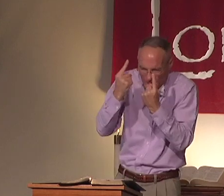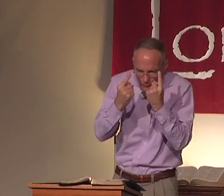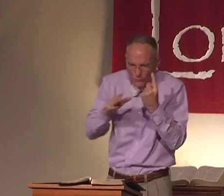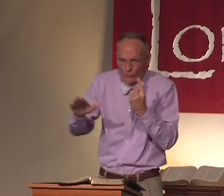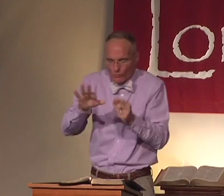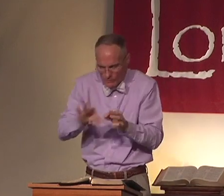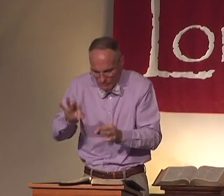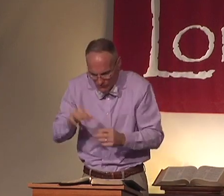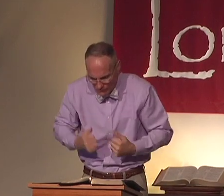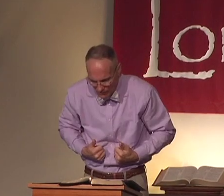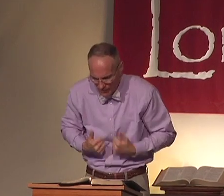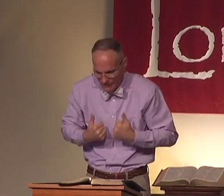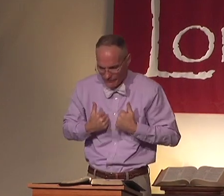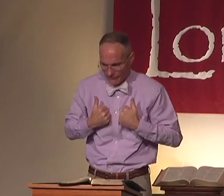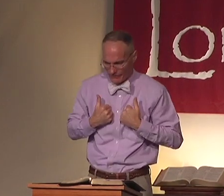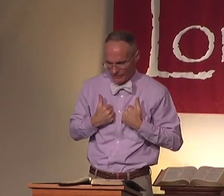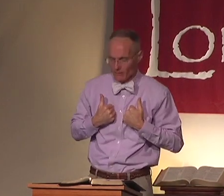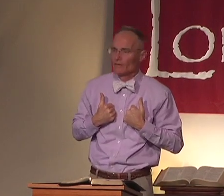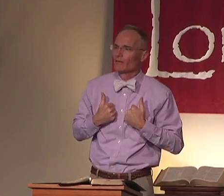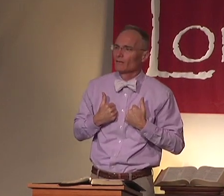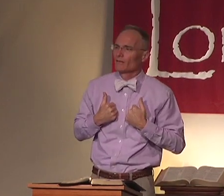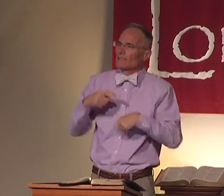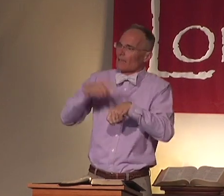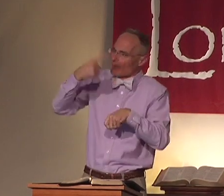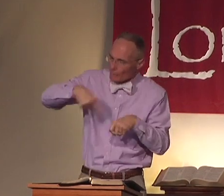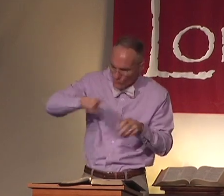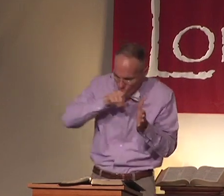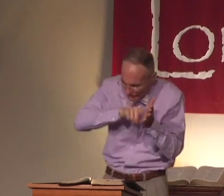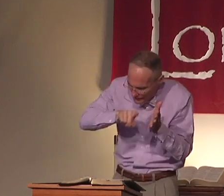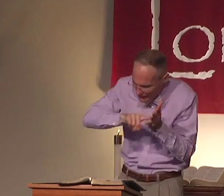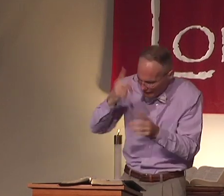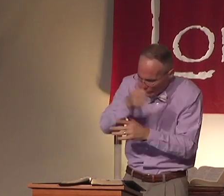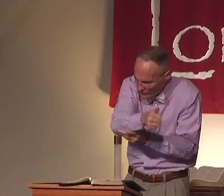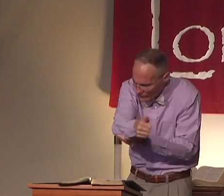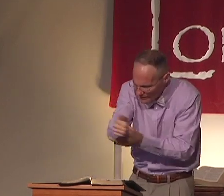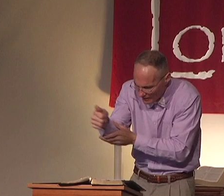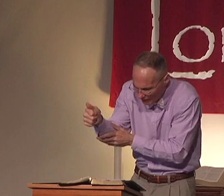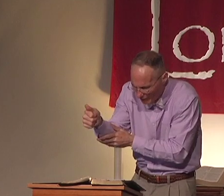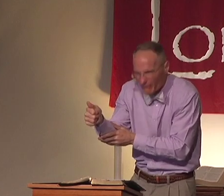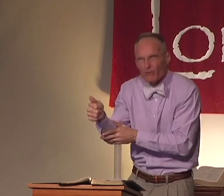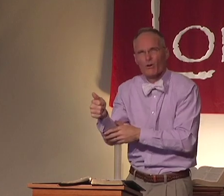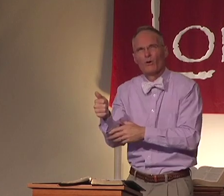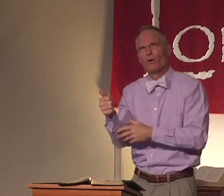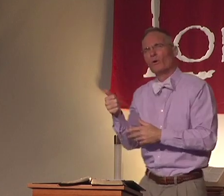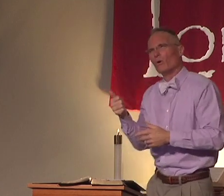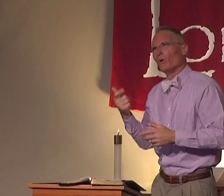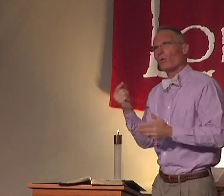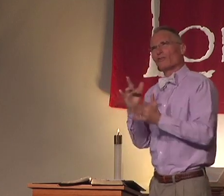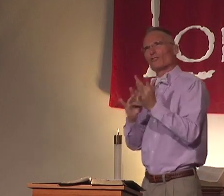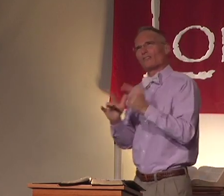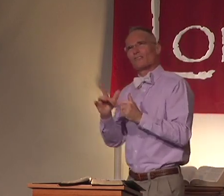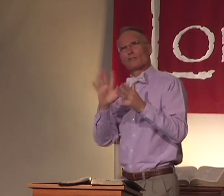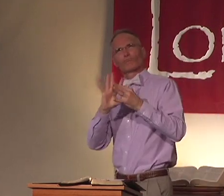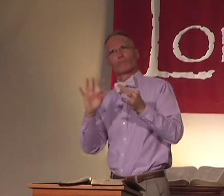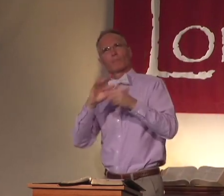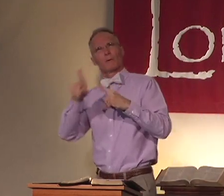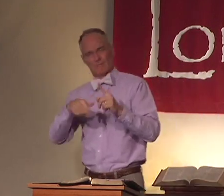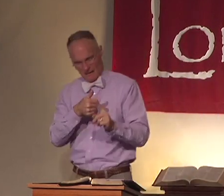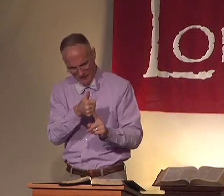you to consider your spiritual life. Time for you to really investigate for yourself.